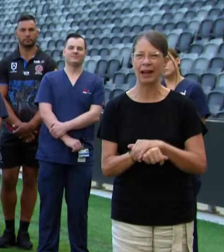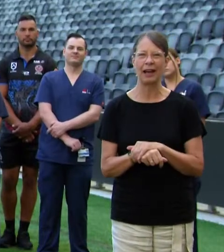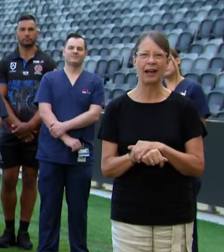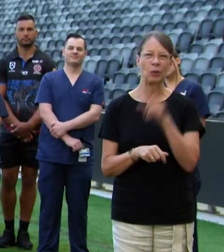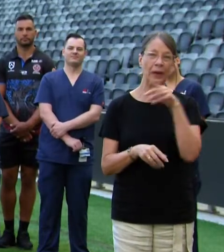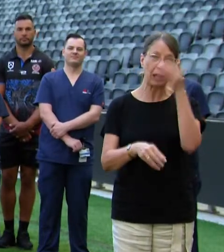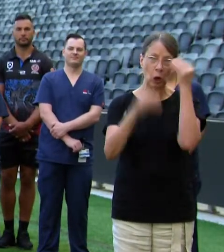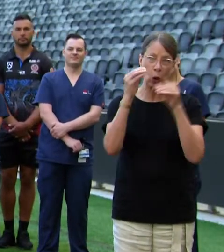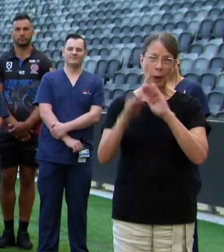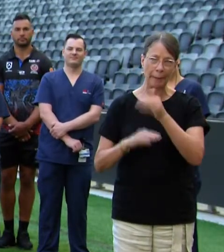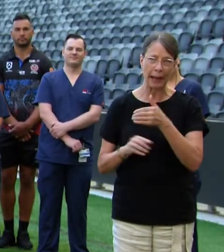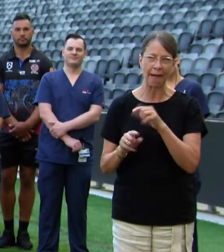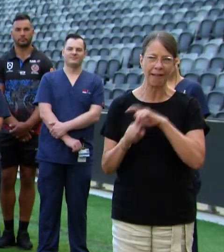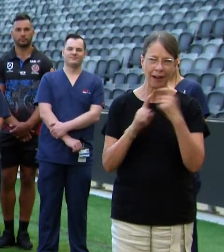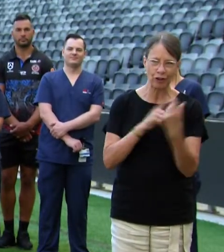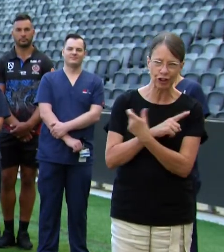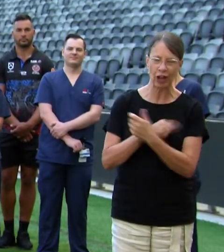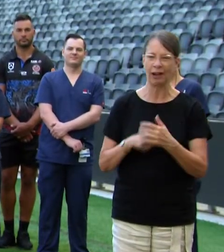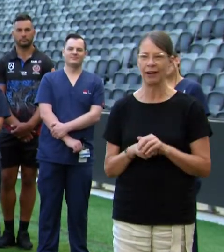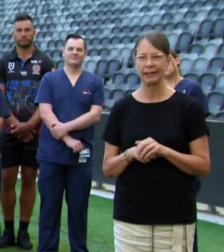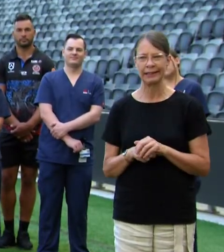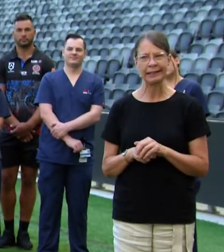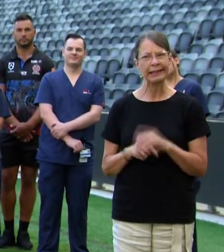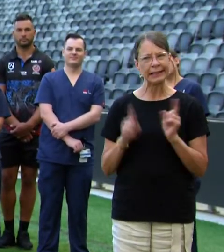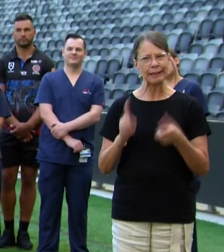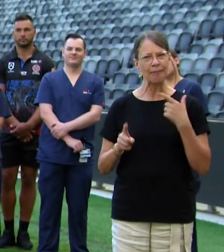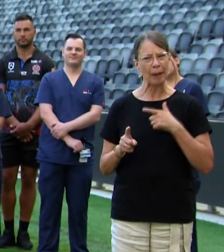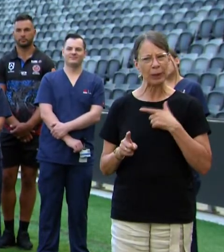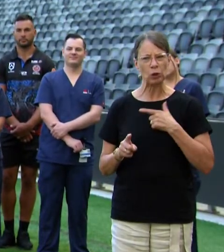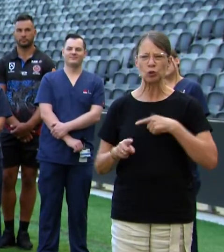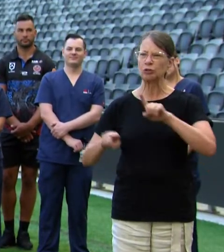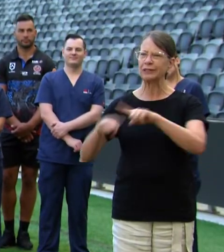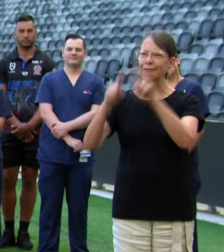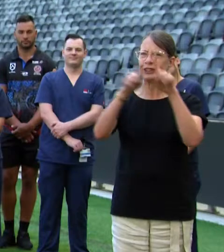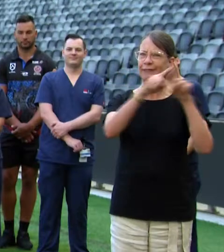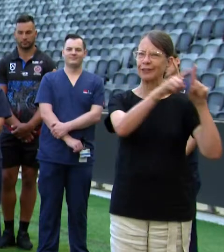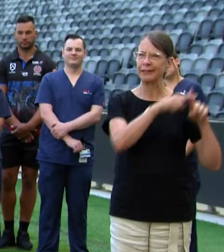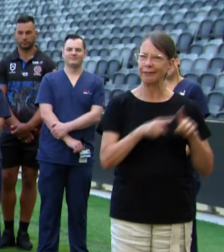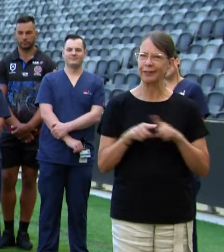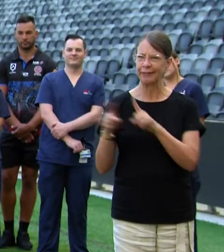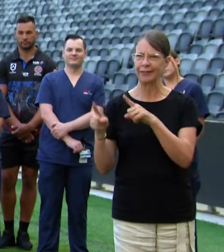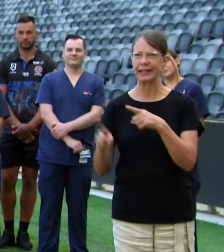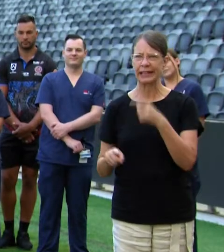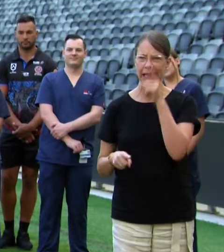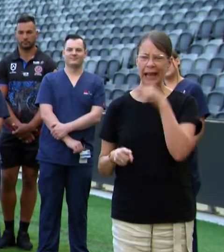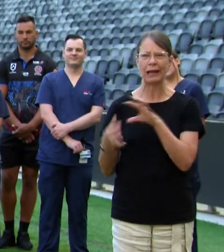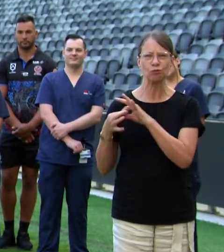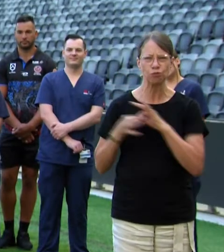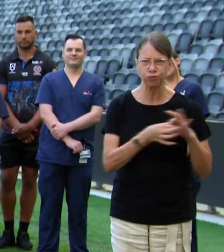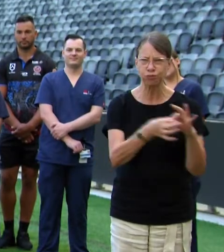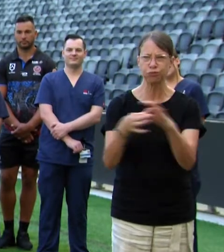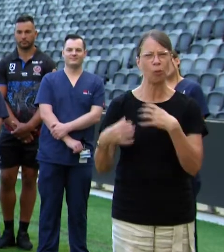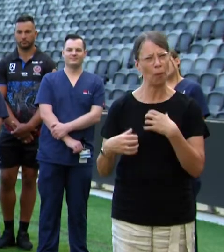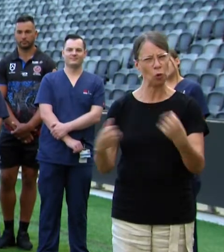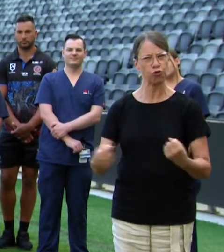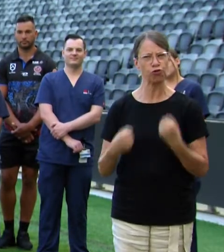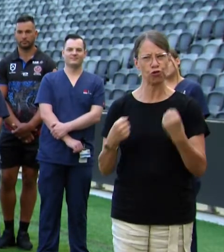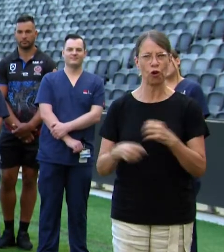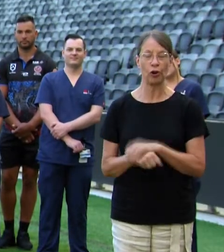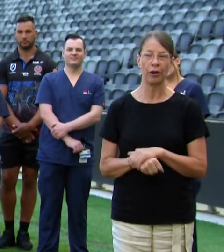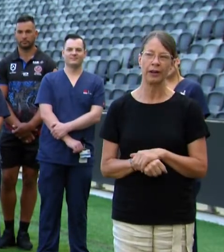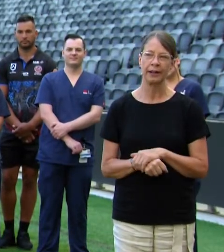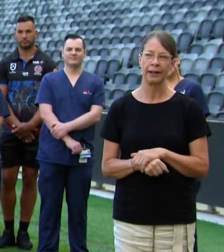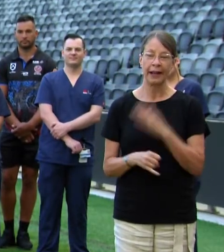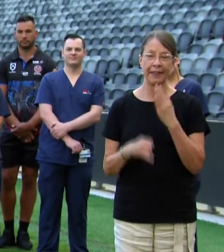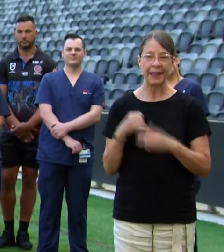cultures and learn about that sometimes our differences actually make us stronger together. So there's a lot to look forward to. We have our Women's Premiership kicking off at the end of